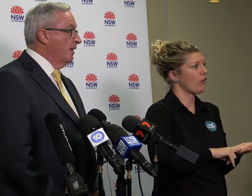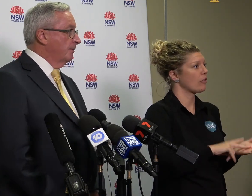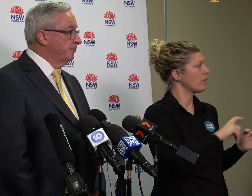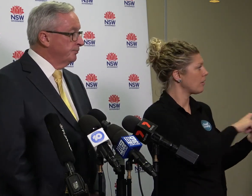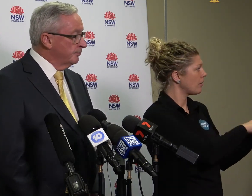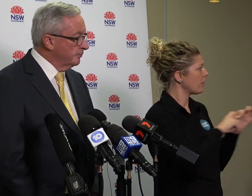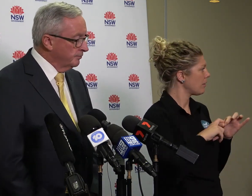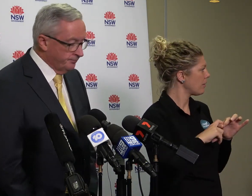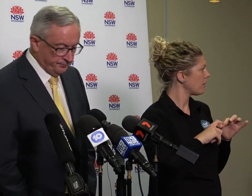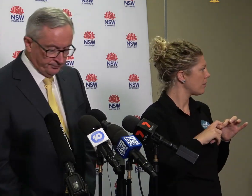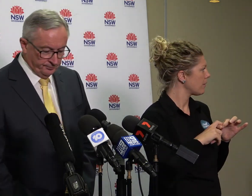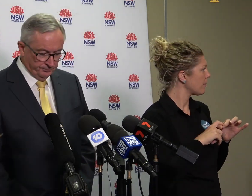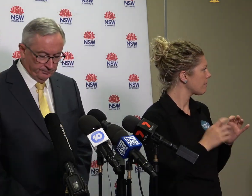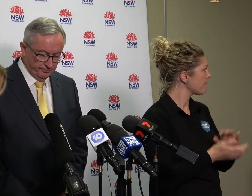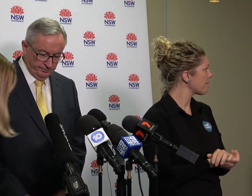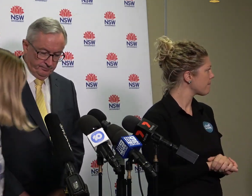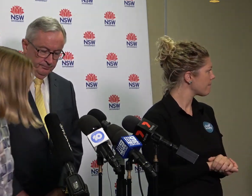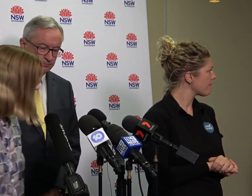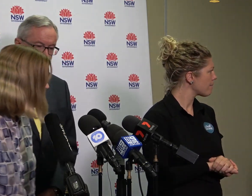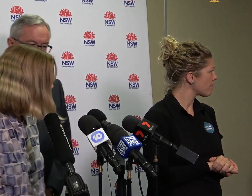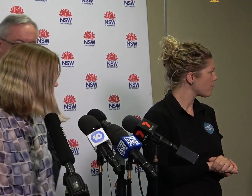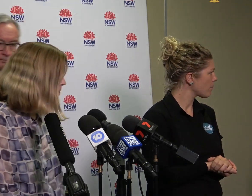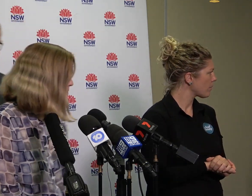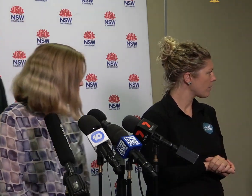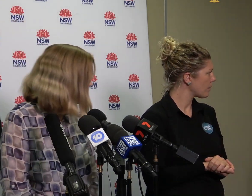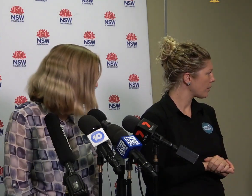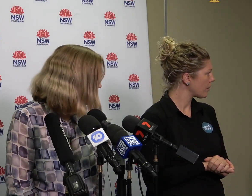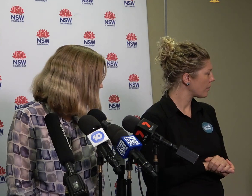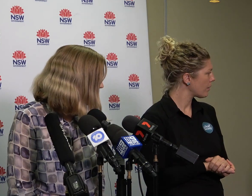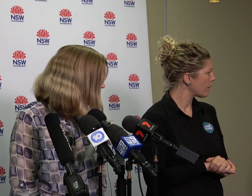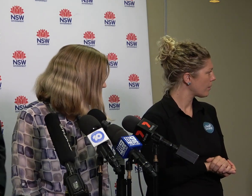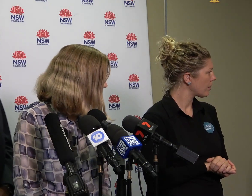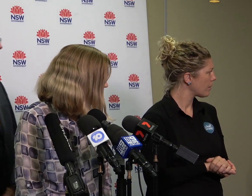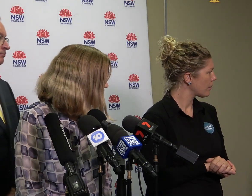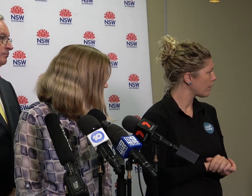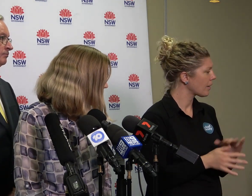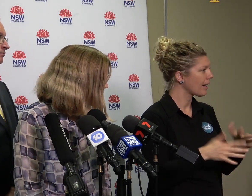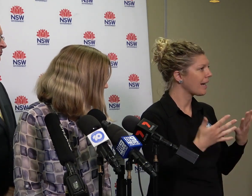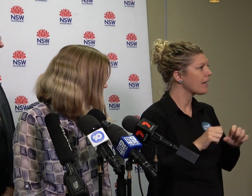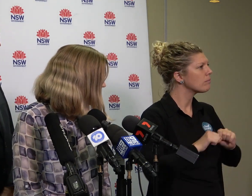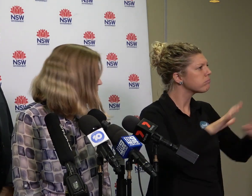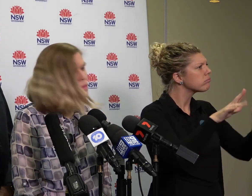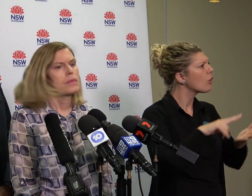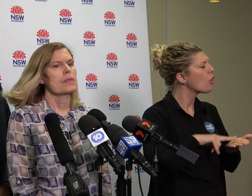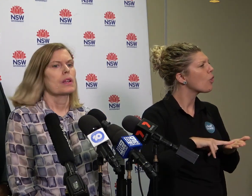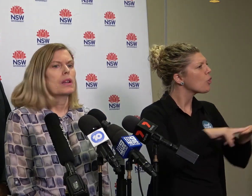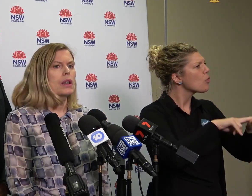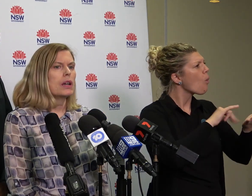more minute question. Sorry. Are you aware of any outbreak at Wiltshire Hospital?